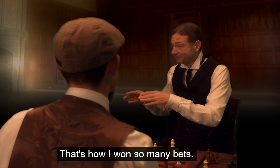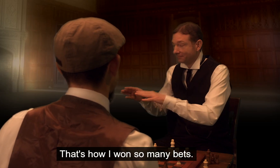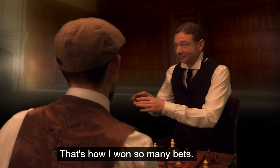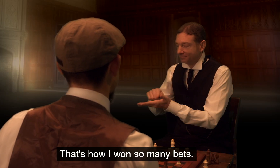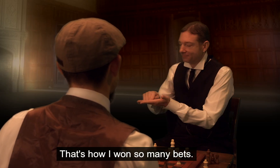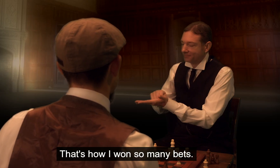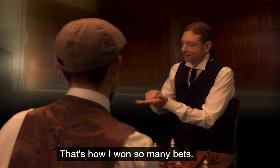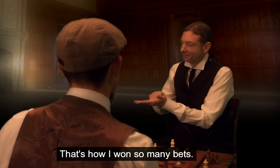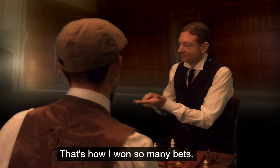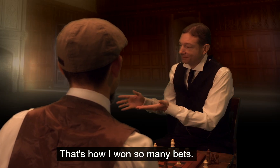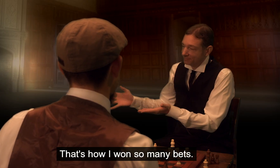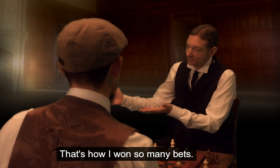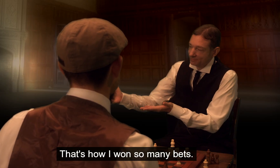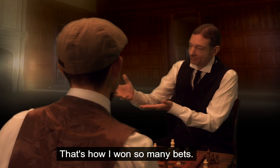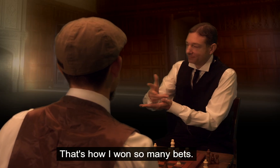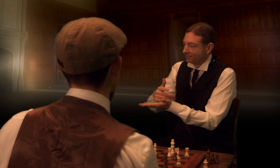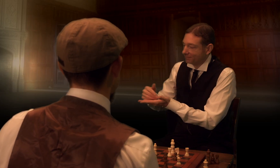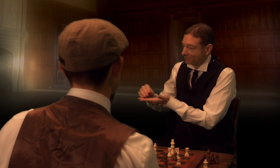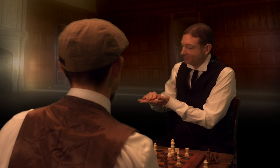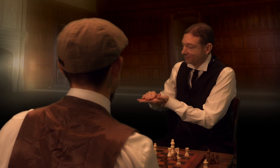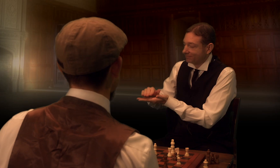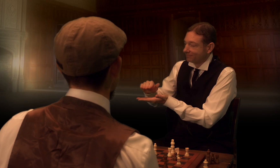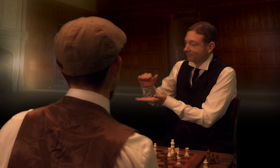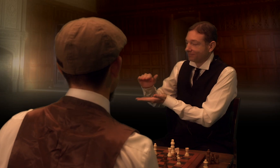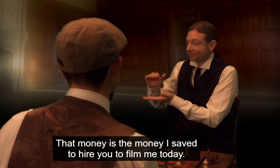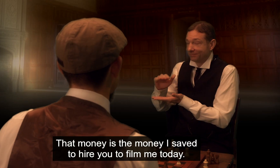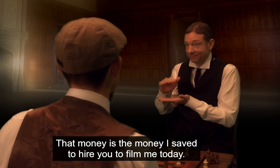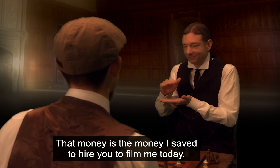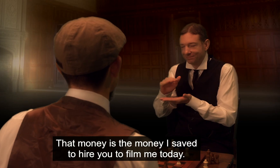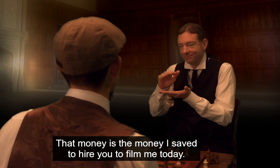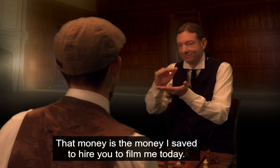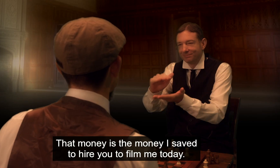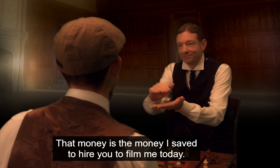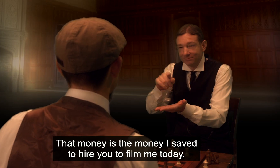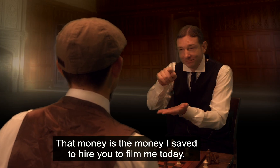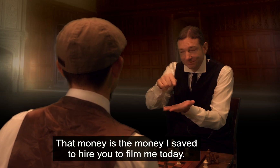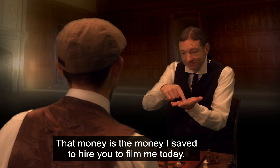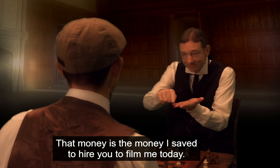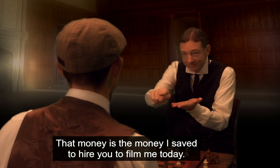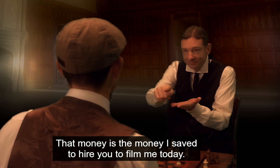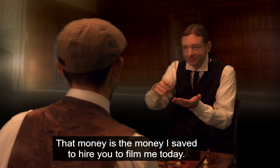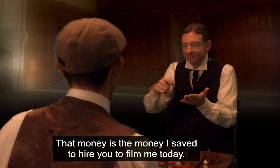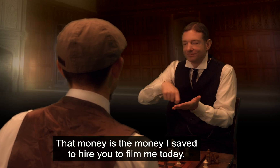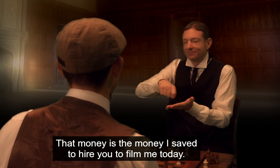That's how I won so many bets. That money is the money I saved to hire you to film me